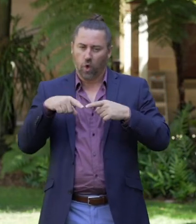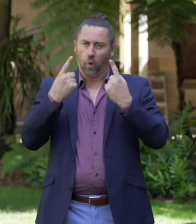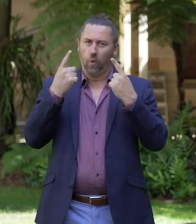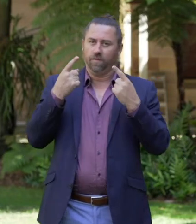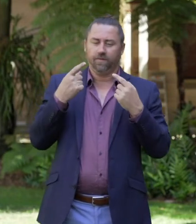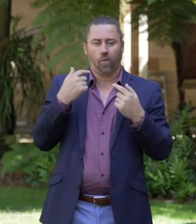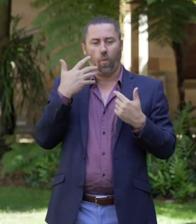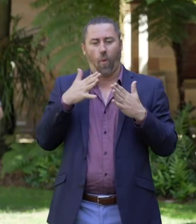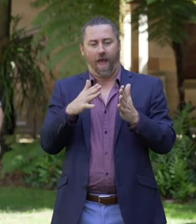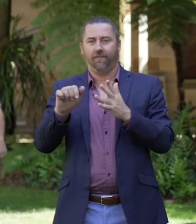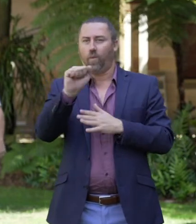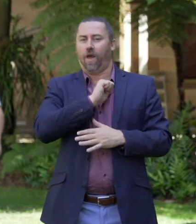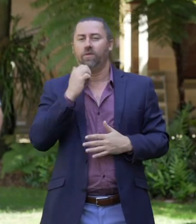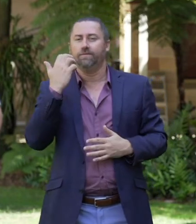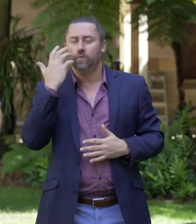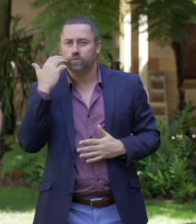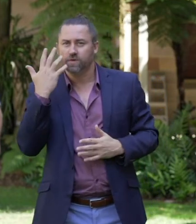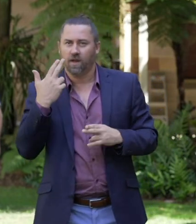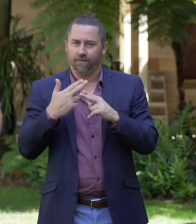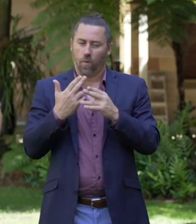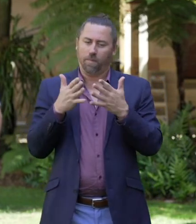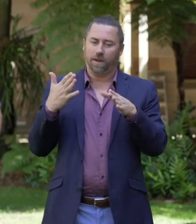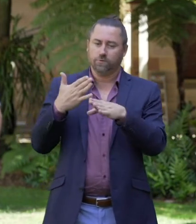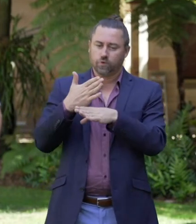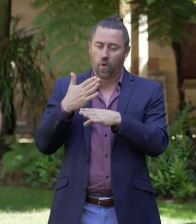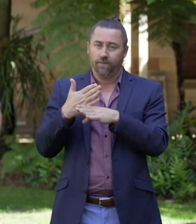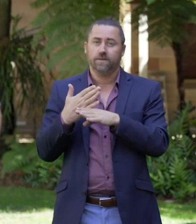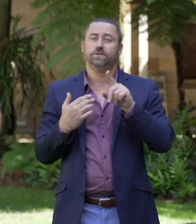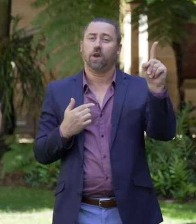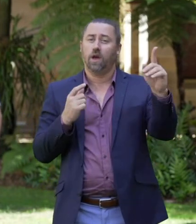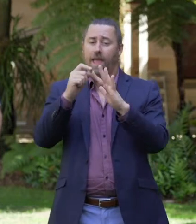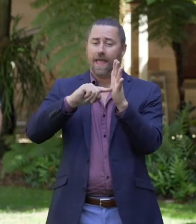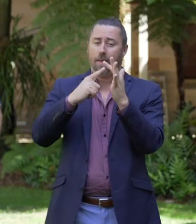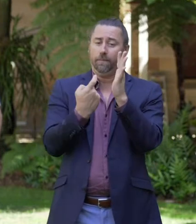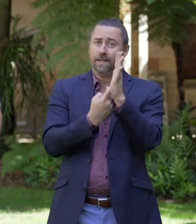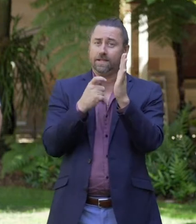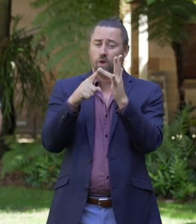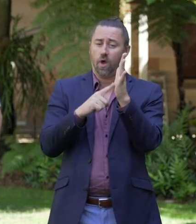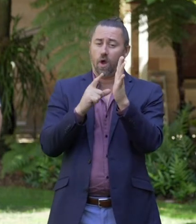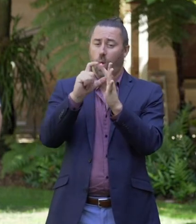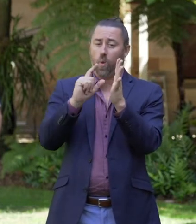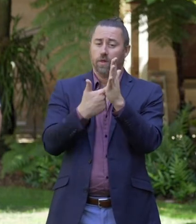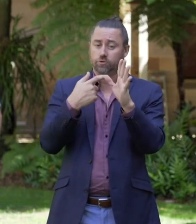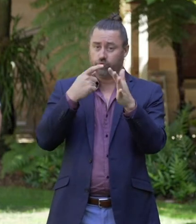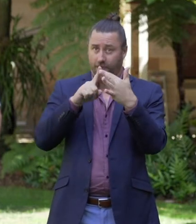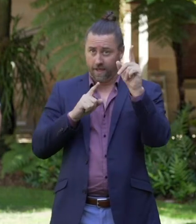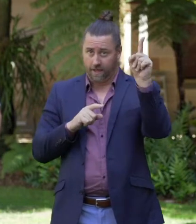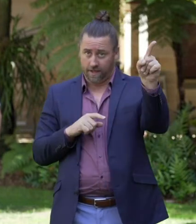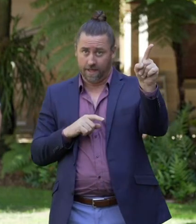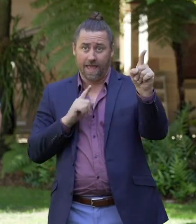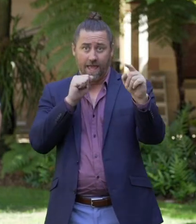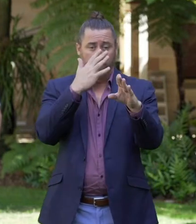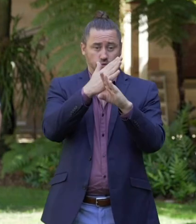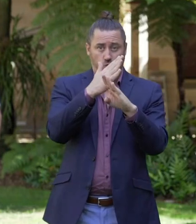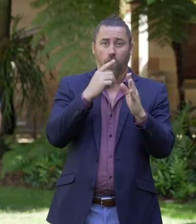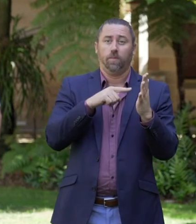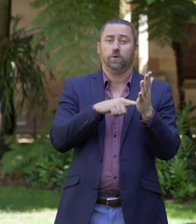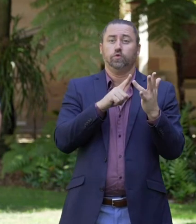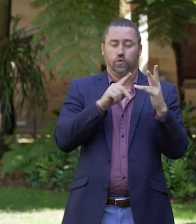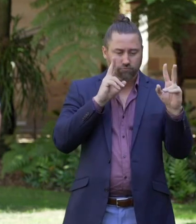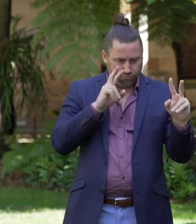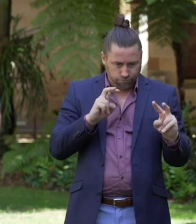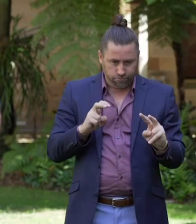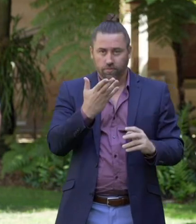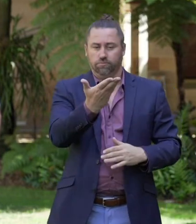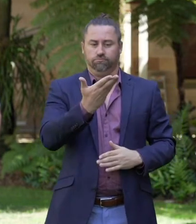this work. He will report in two phases. The first will be in 2 months' time, and the second 2 months